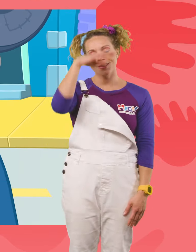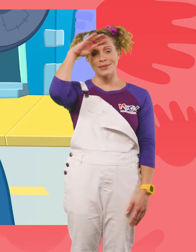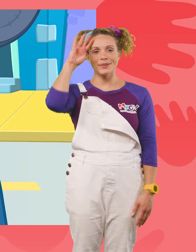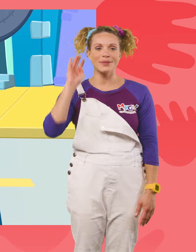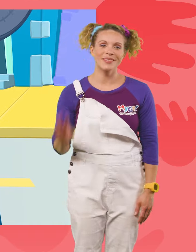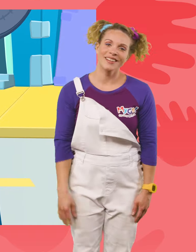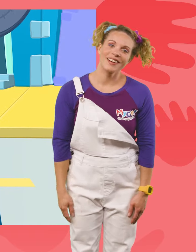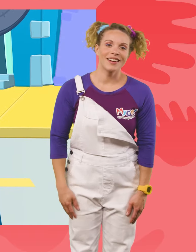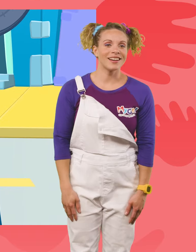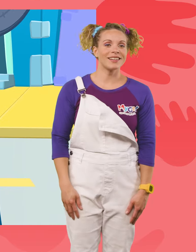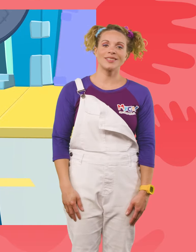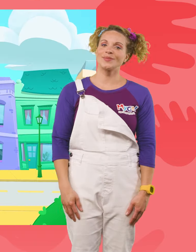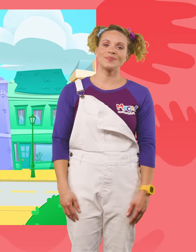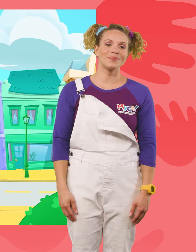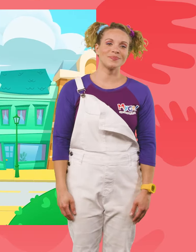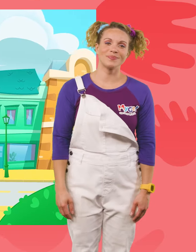Phew!